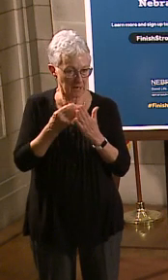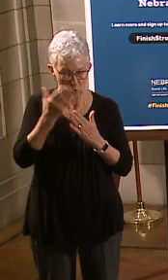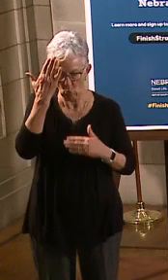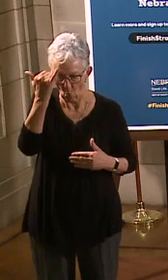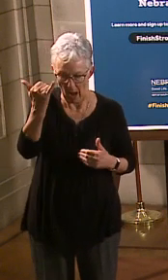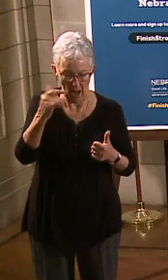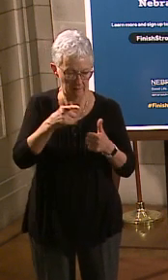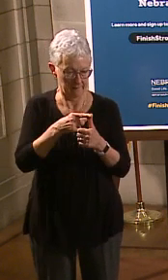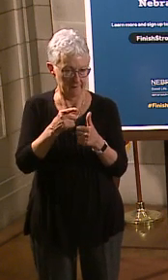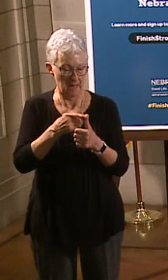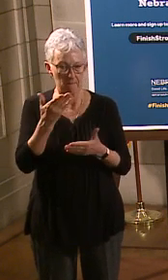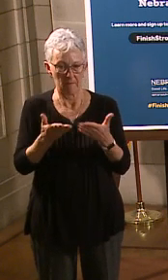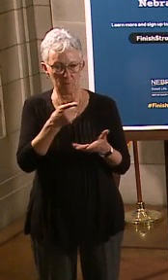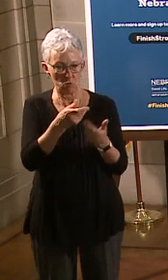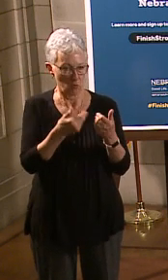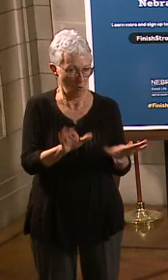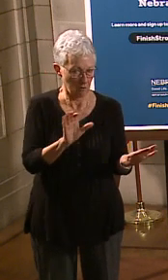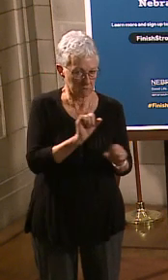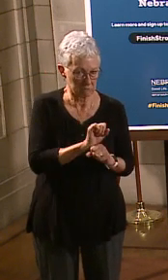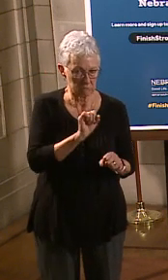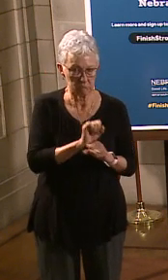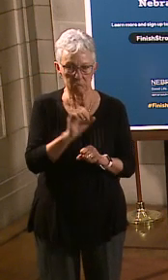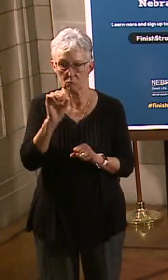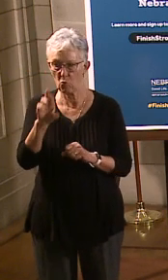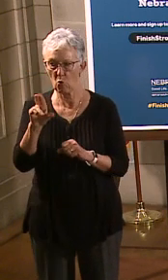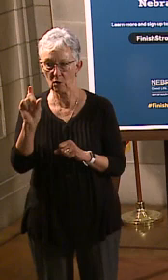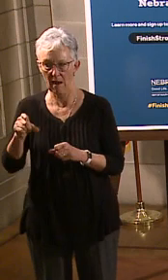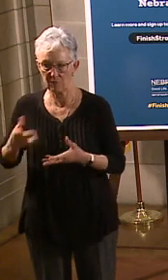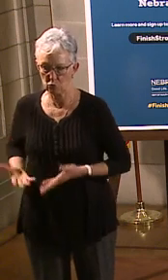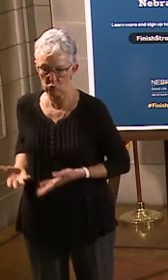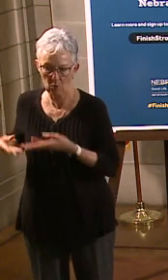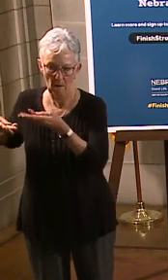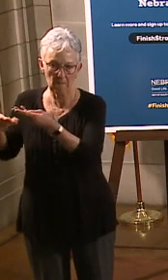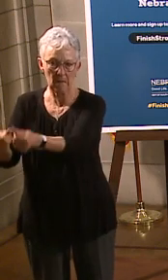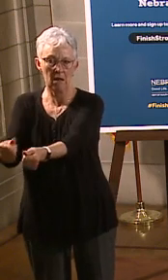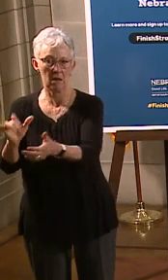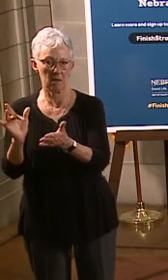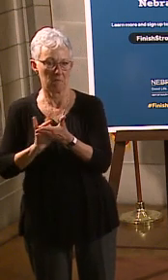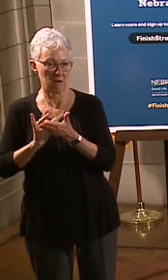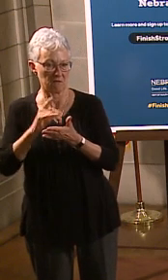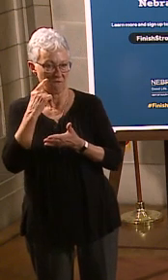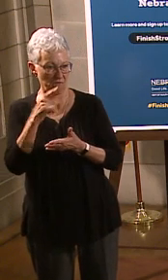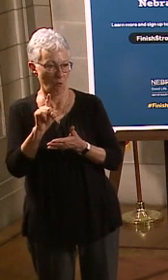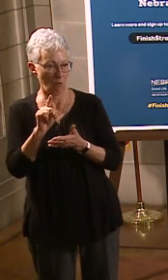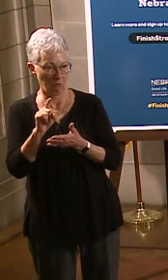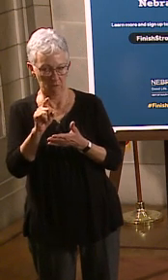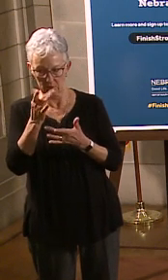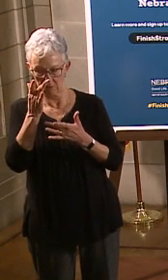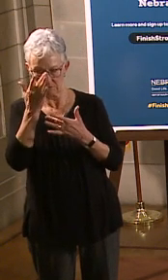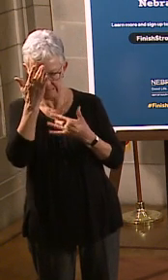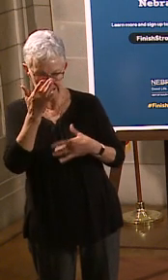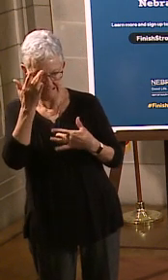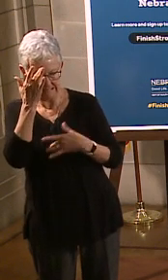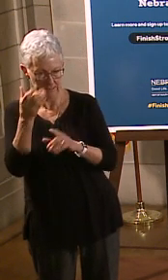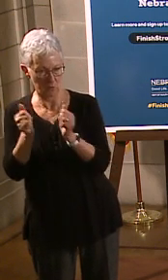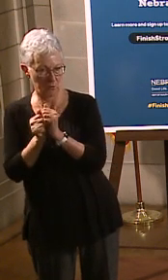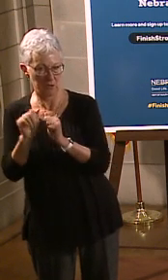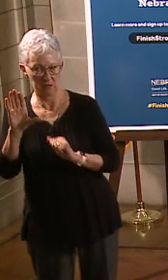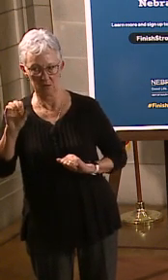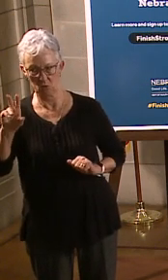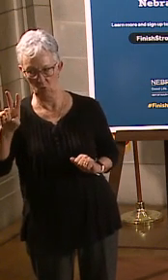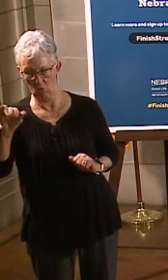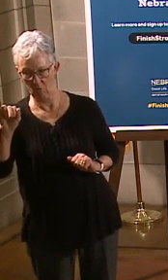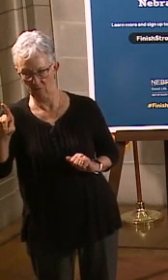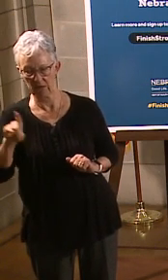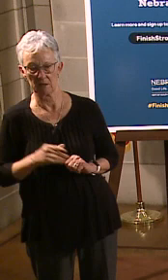or some other reduction in your household income. In general, proof of income or loss of income can be shown by